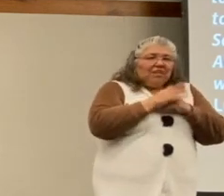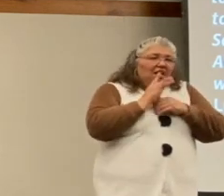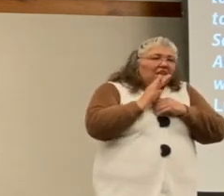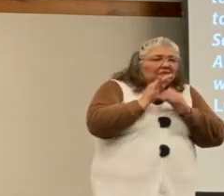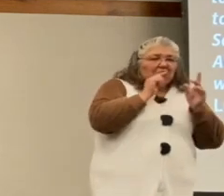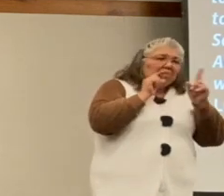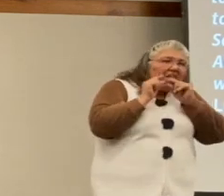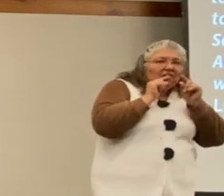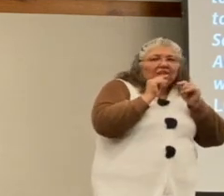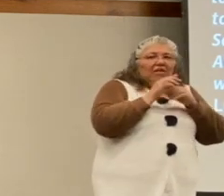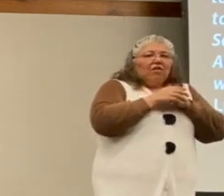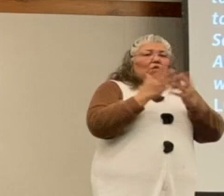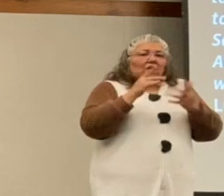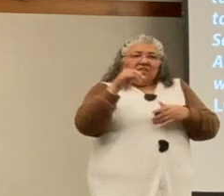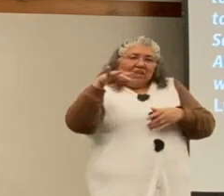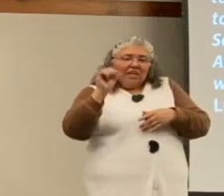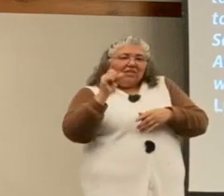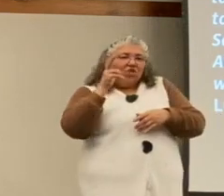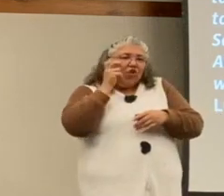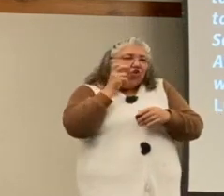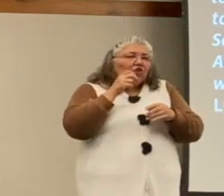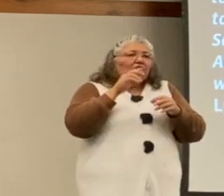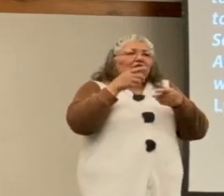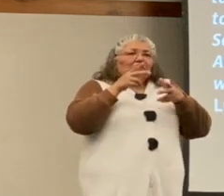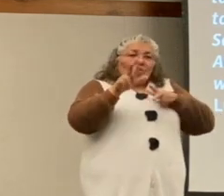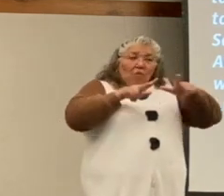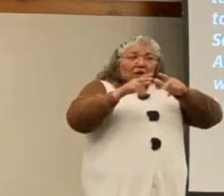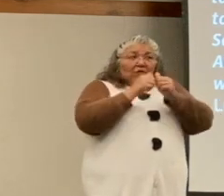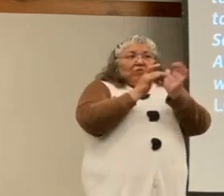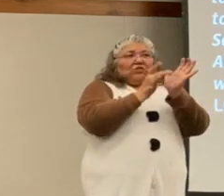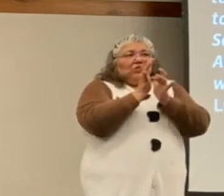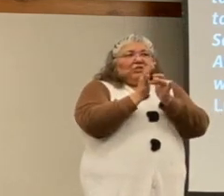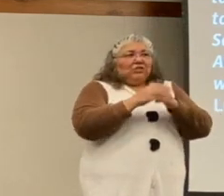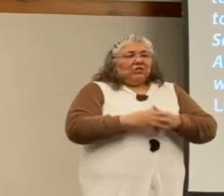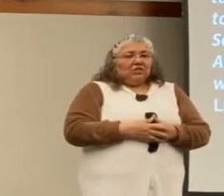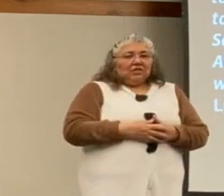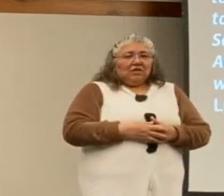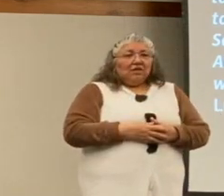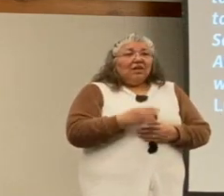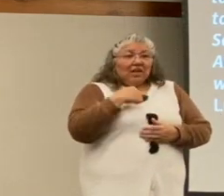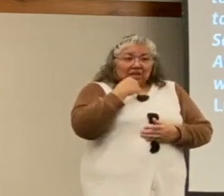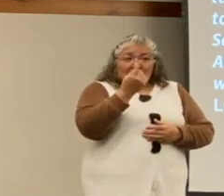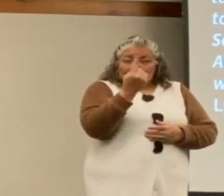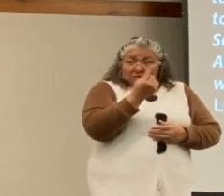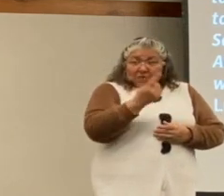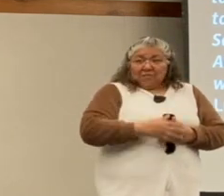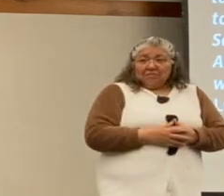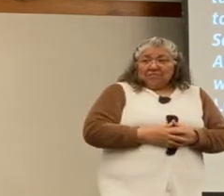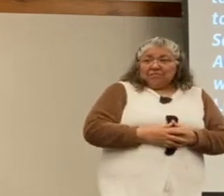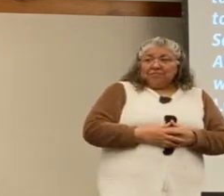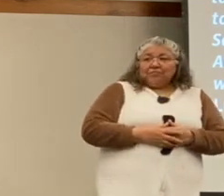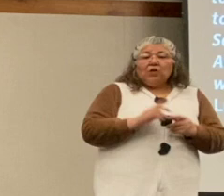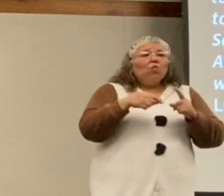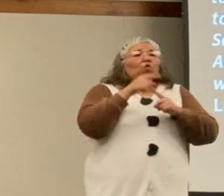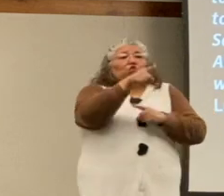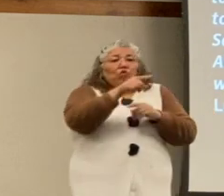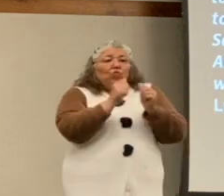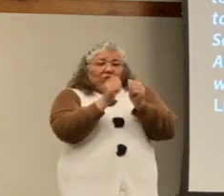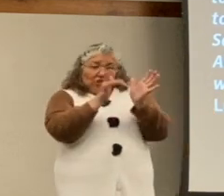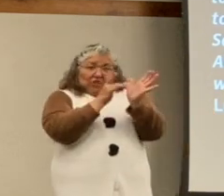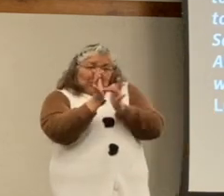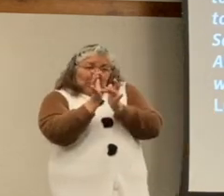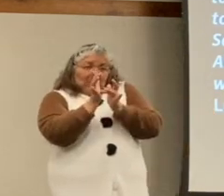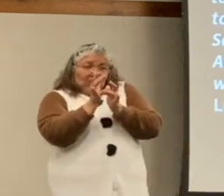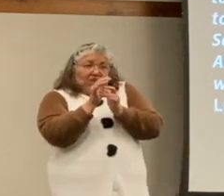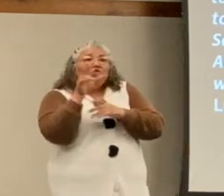that Zacchaeus overheard as he's walking with Jesus. Can I tell you something? When you're with Jesus,